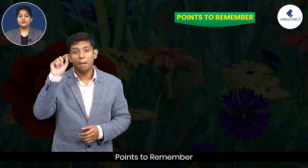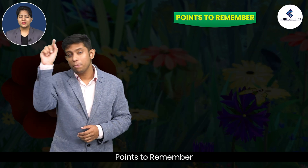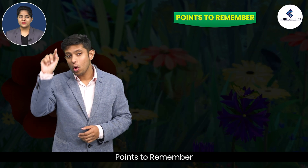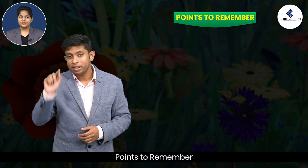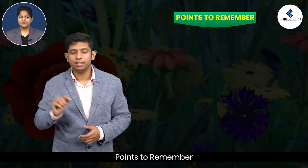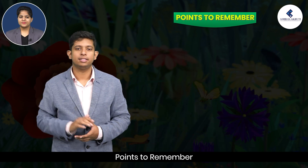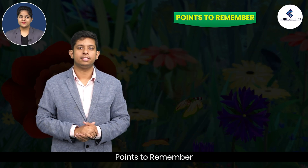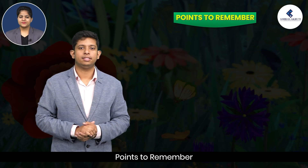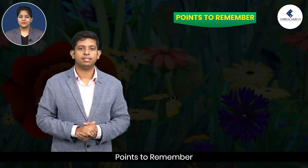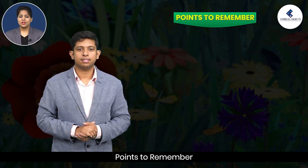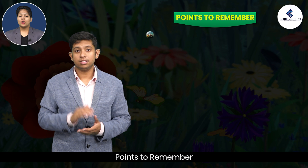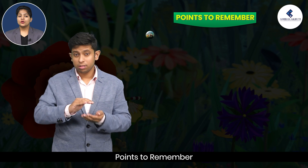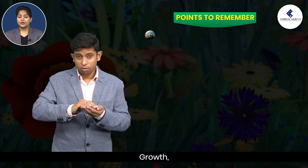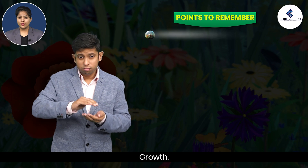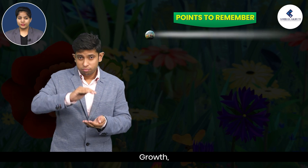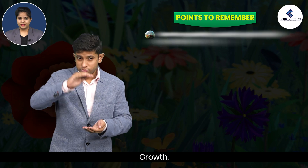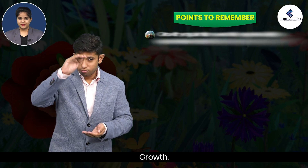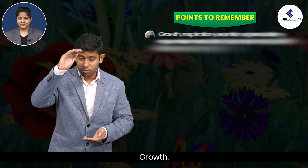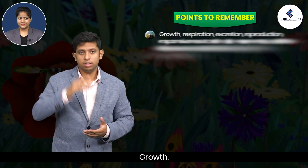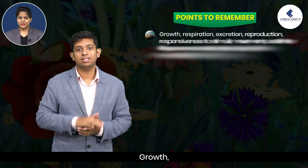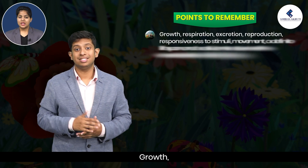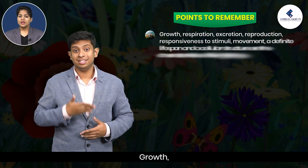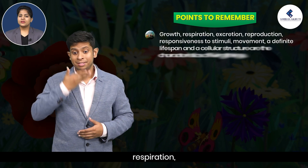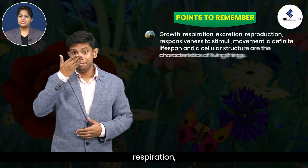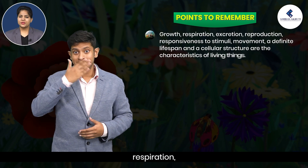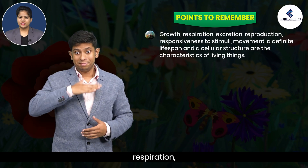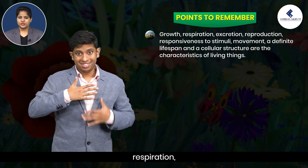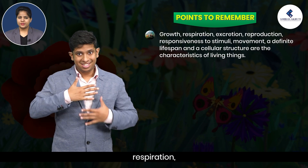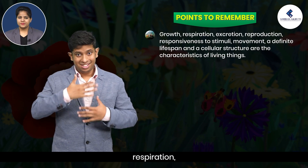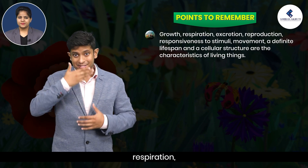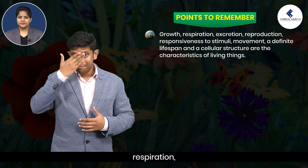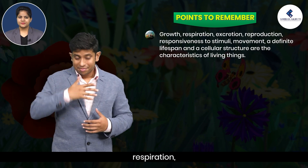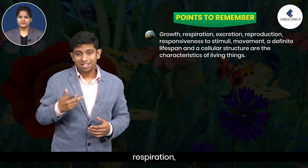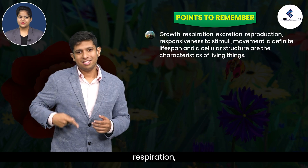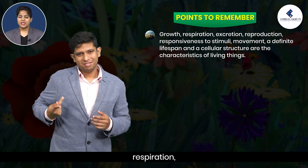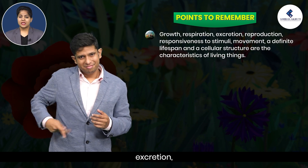Points to remember: growth, respiration,